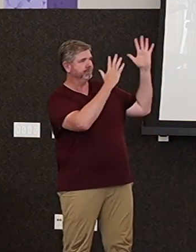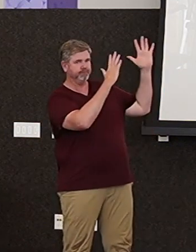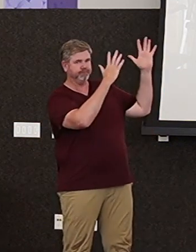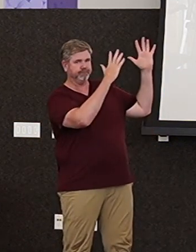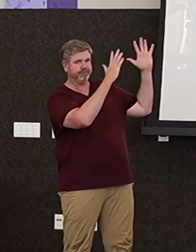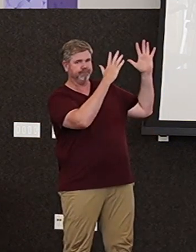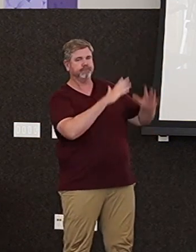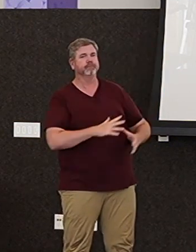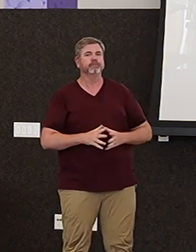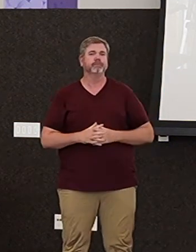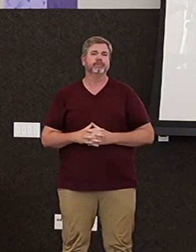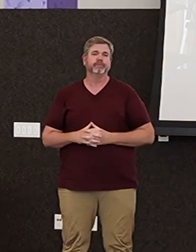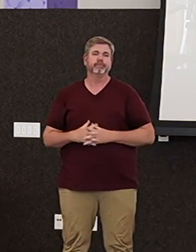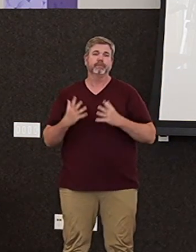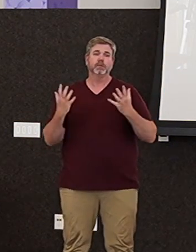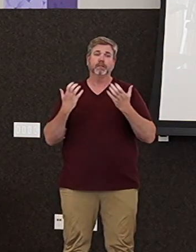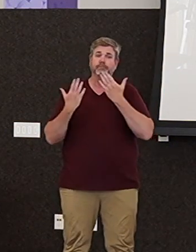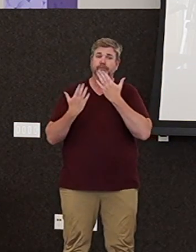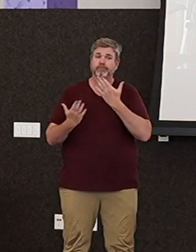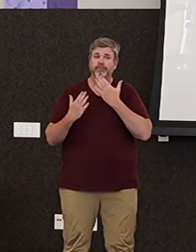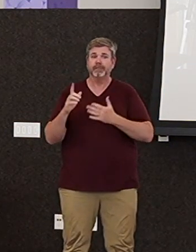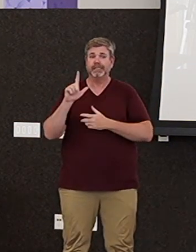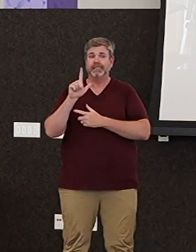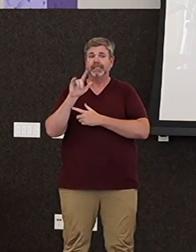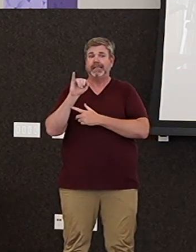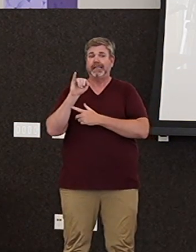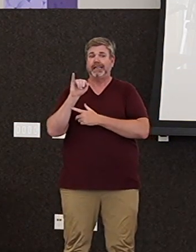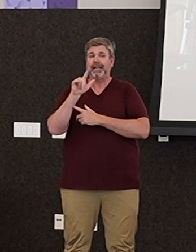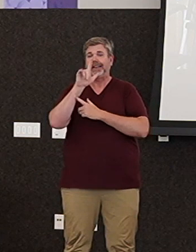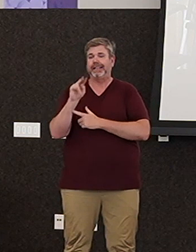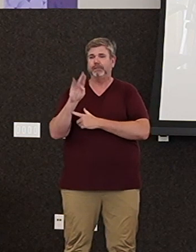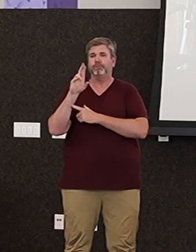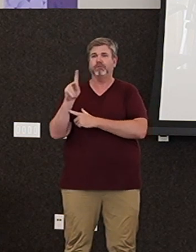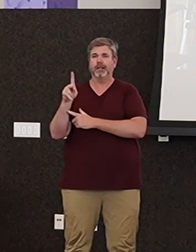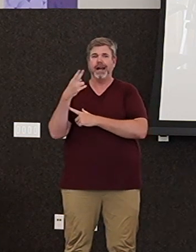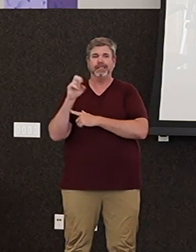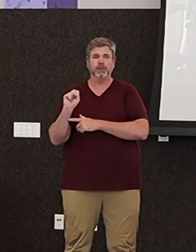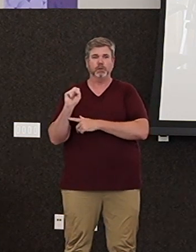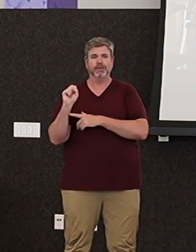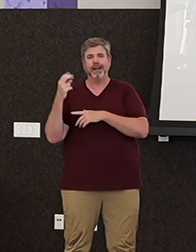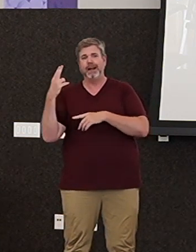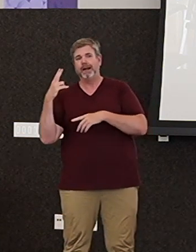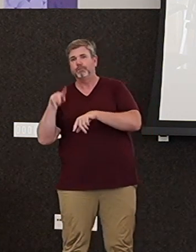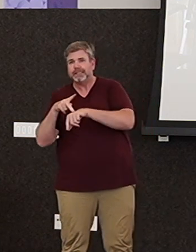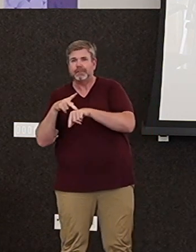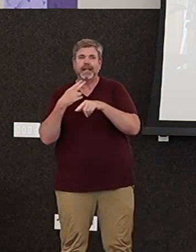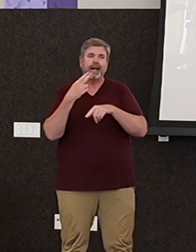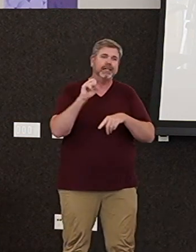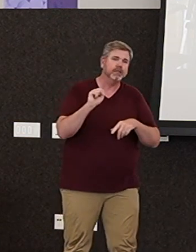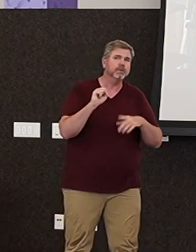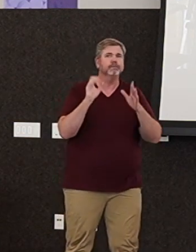And again, I want to thank the Lynbrook High School family and principal who let us join you today and for making today so easy to